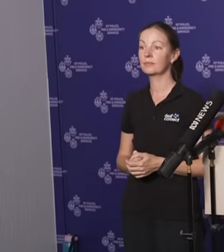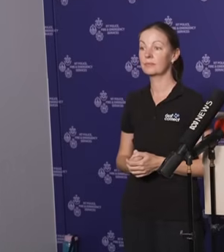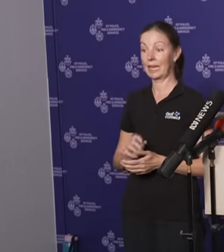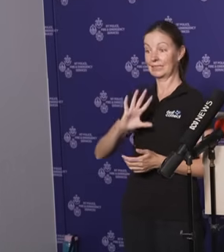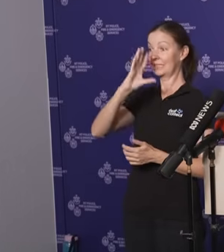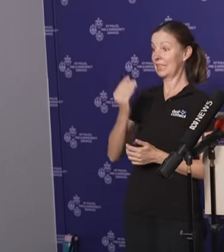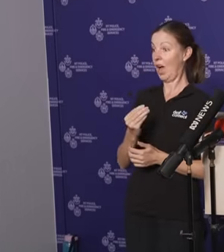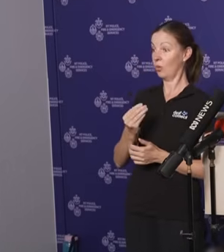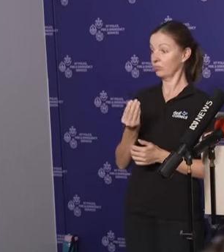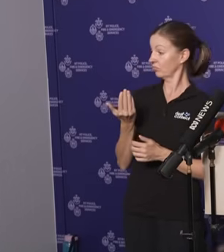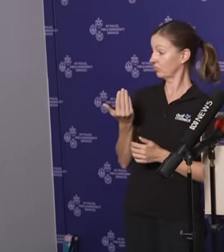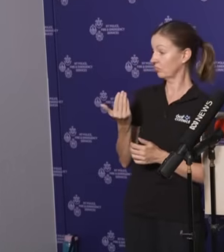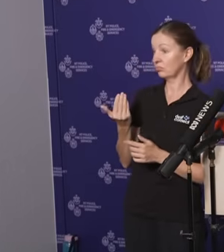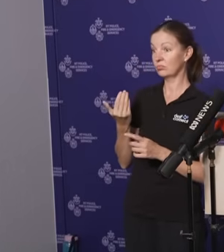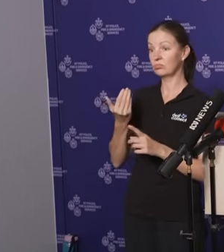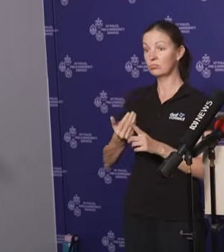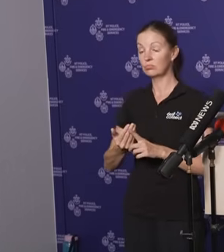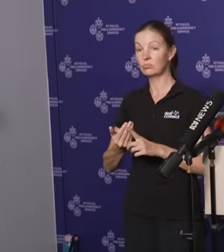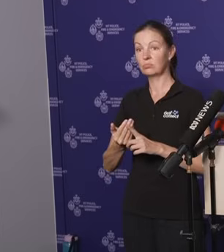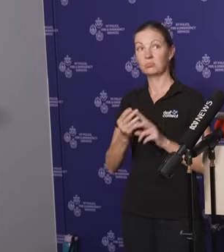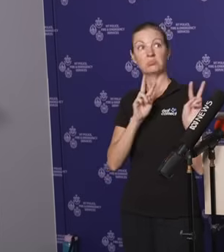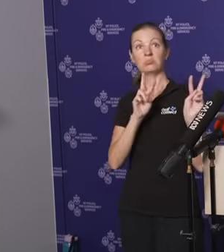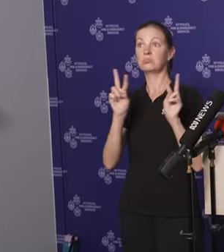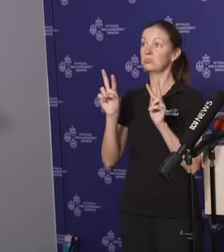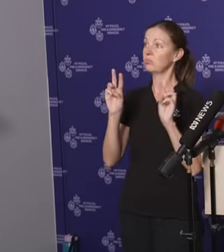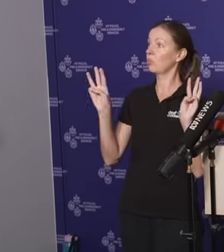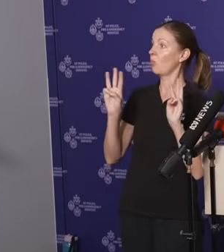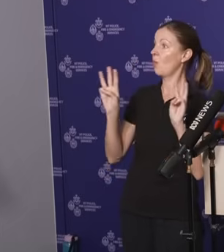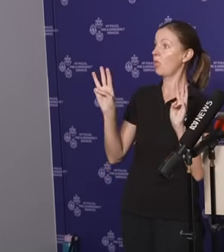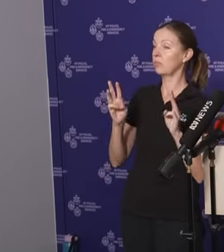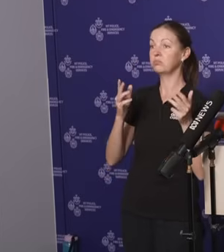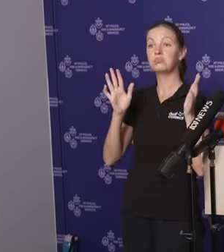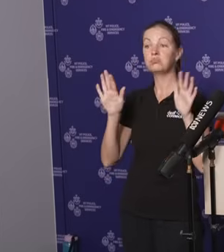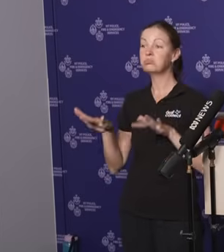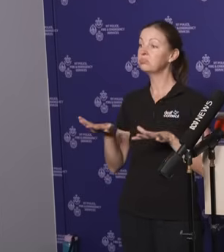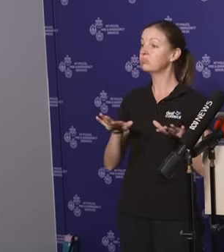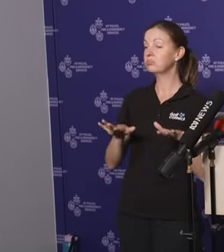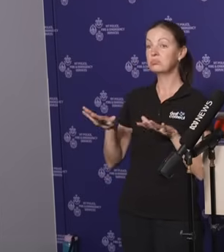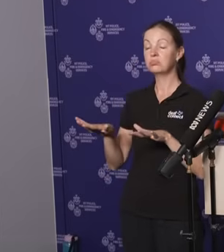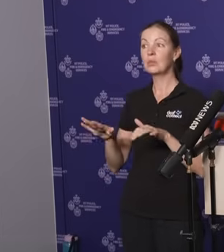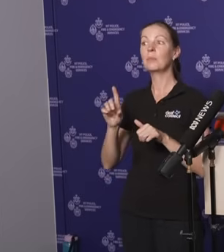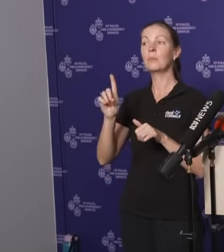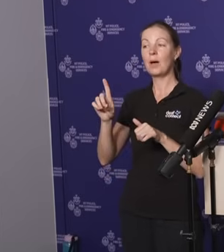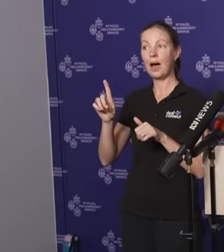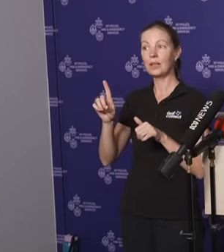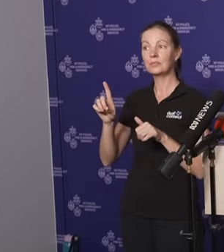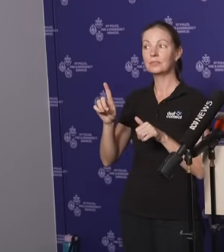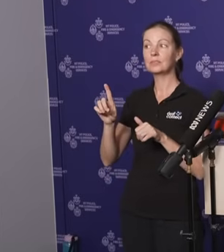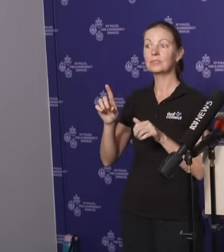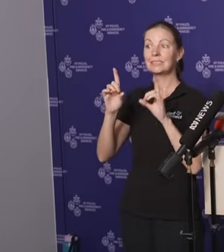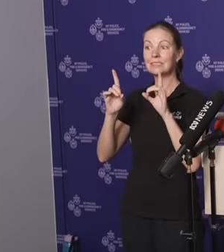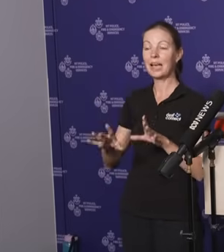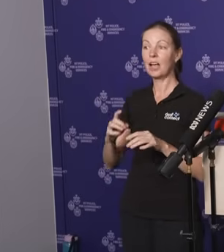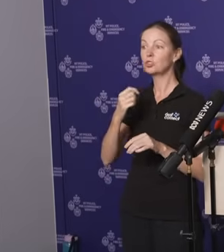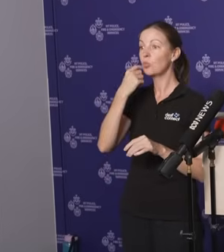in Darwin over the last day or so, conditions will also worsen in Darwin in the early hours of